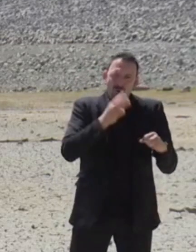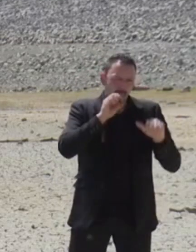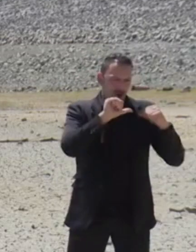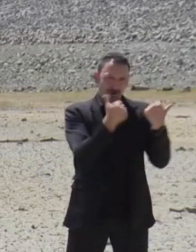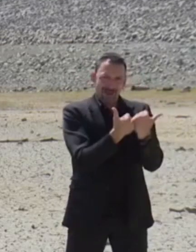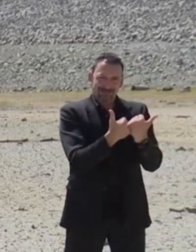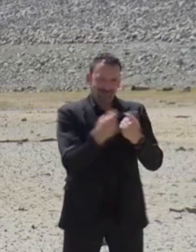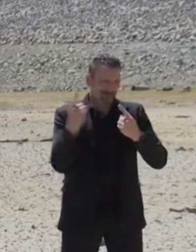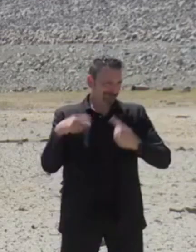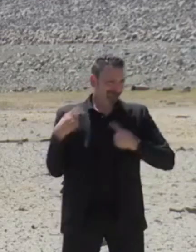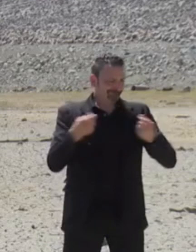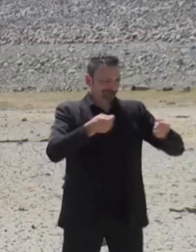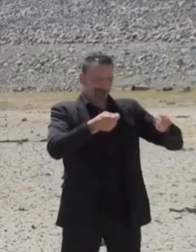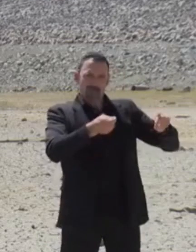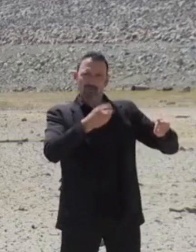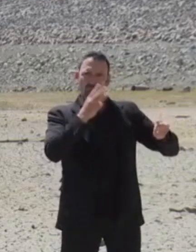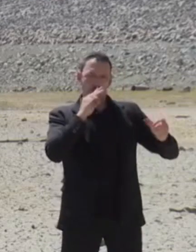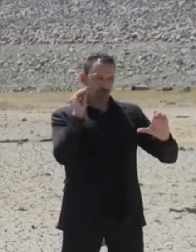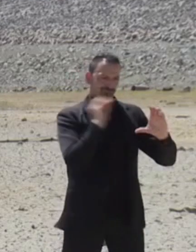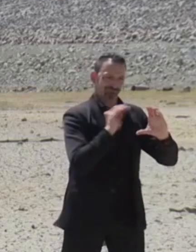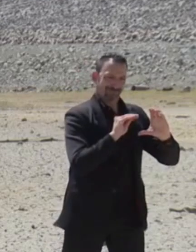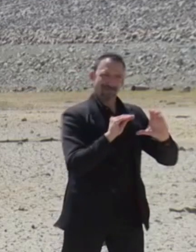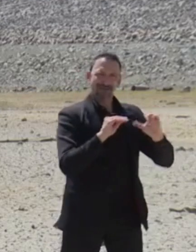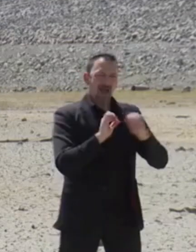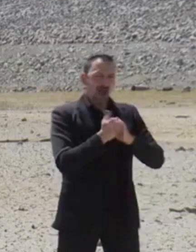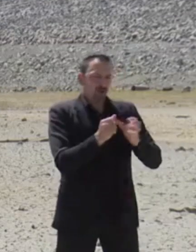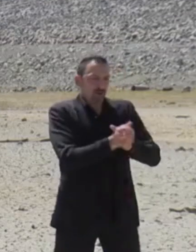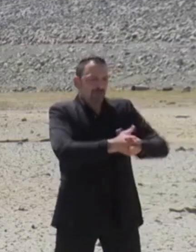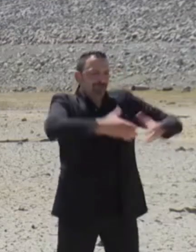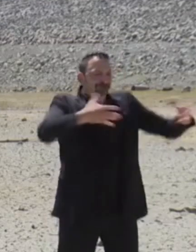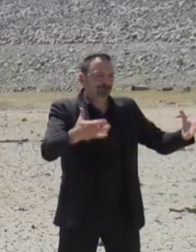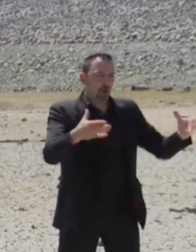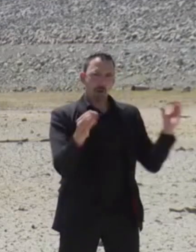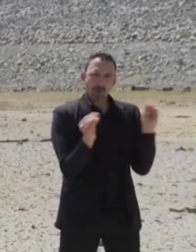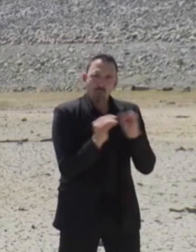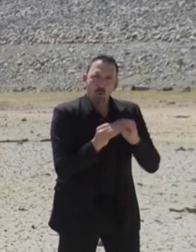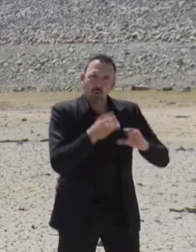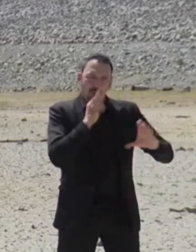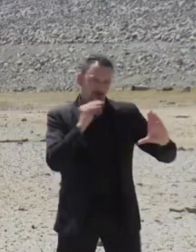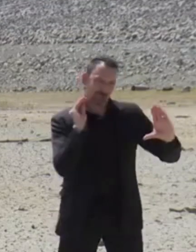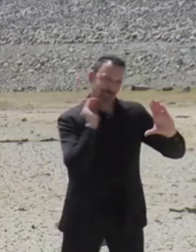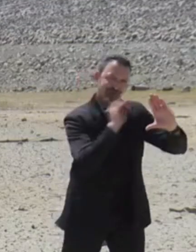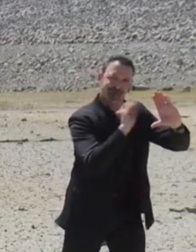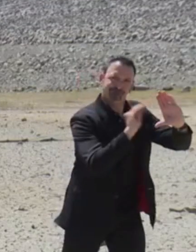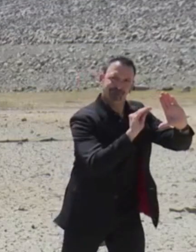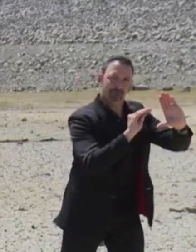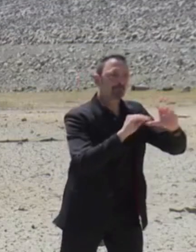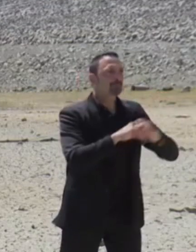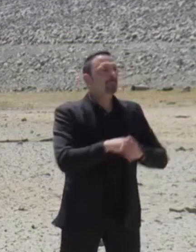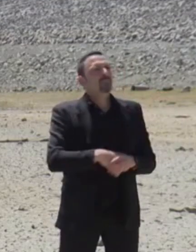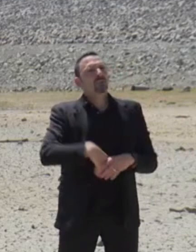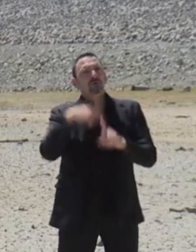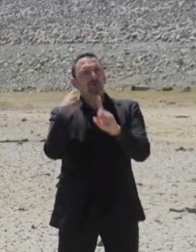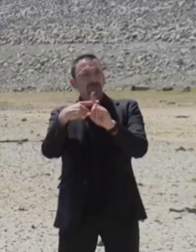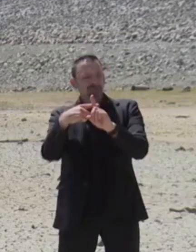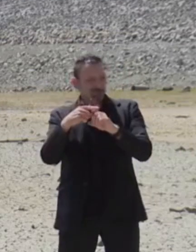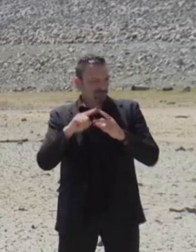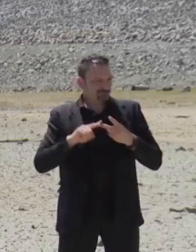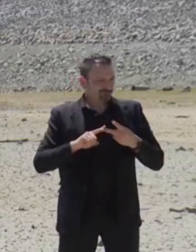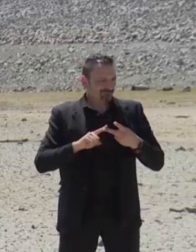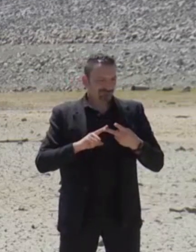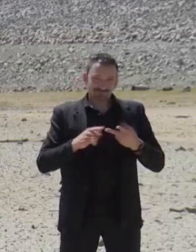done more to expand conservation and build flexibility of the system. But even so, this